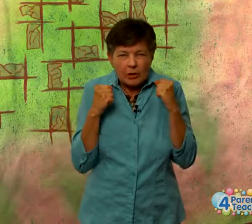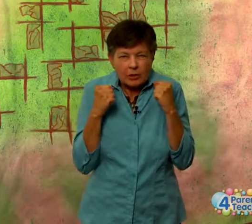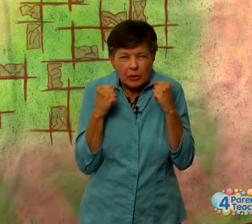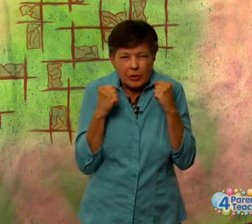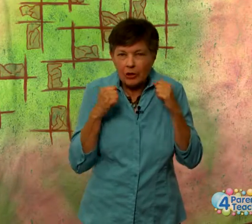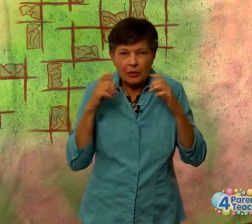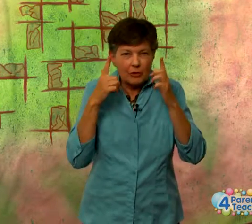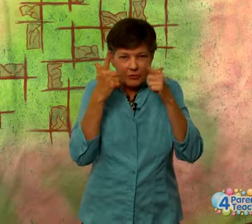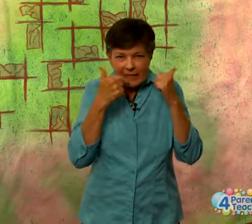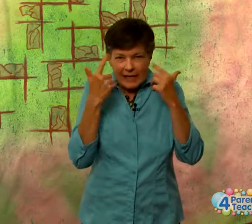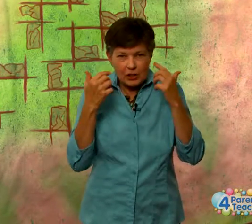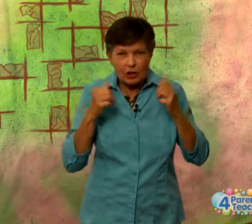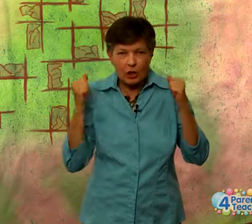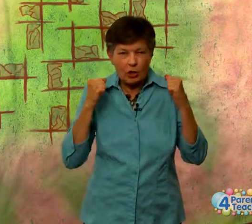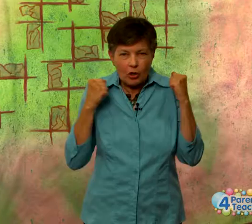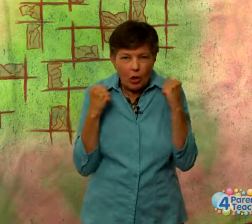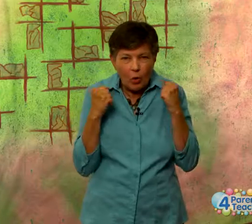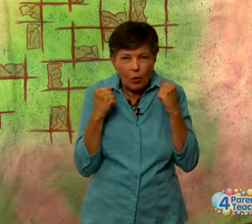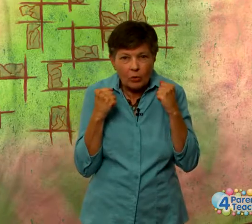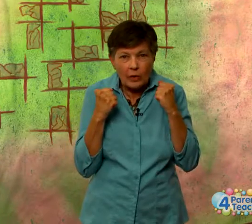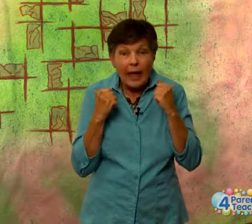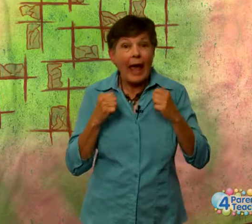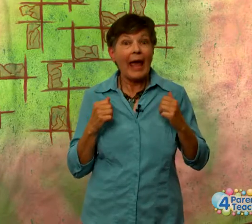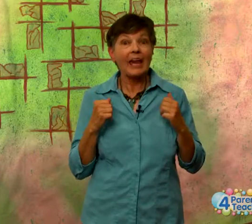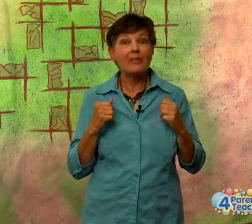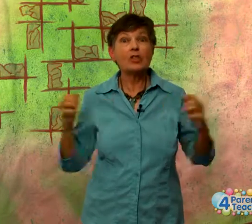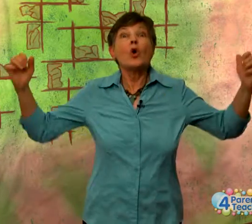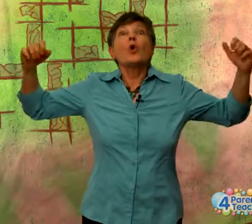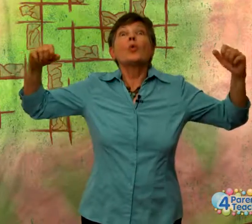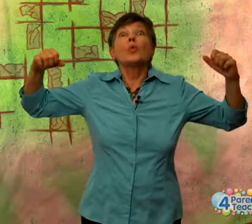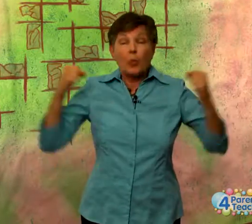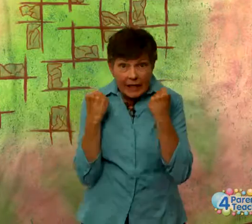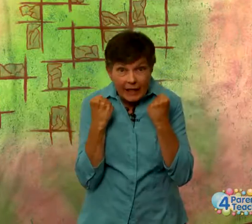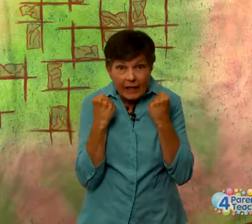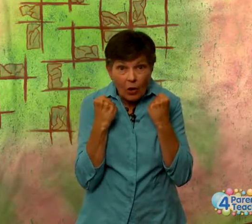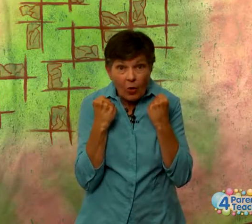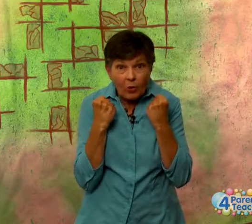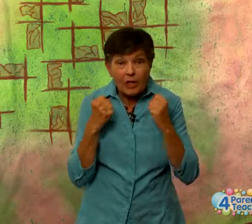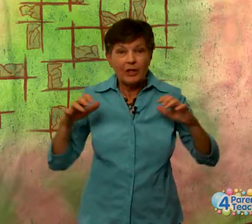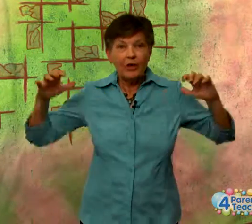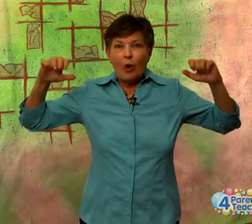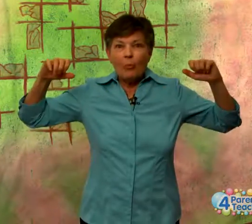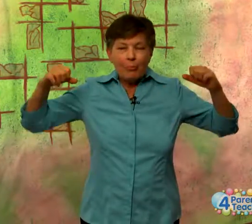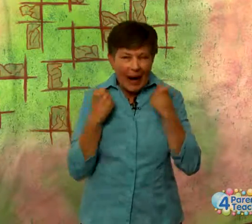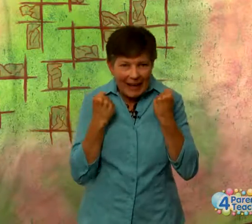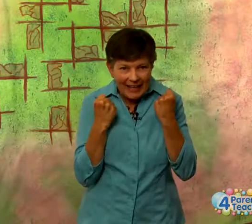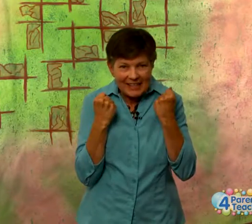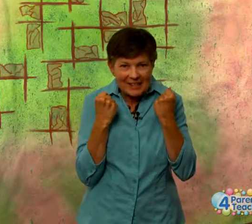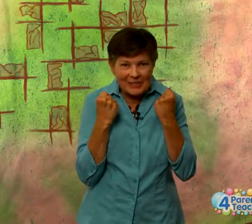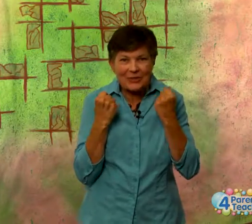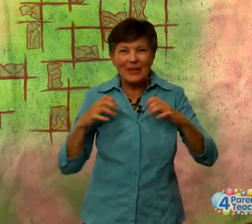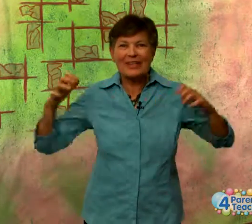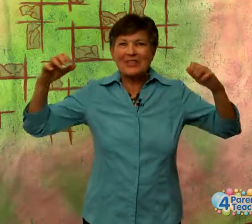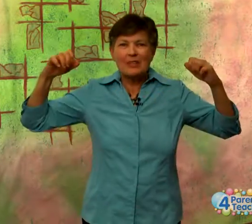So your face has to look cold. And if it's really cold, your whole body gets into it. So this